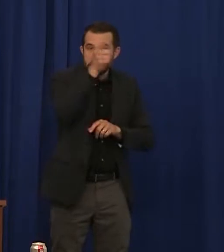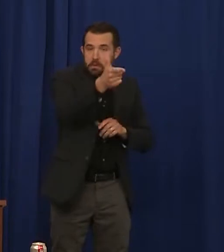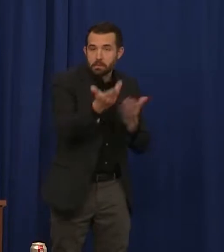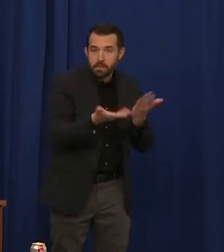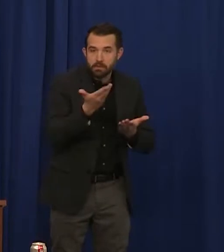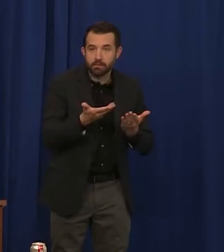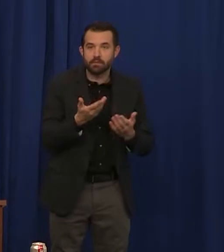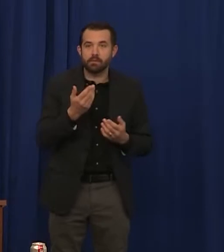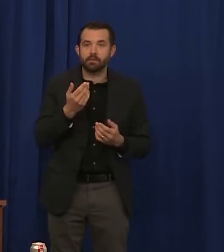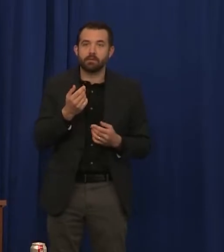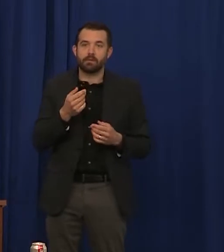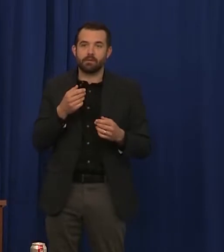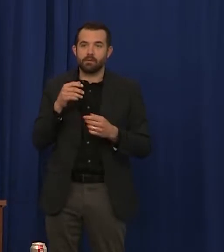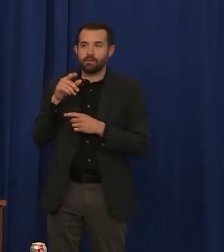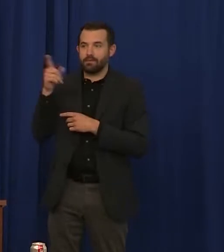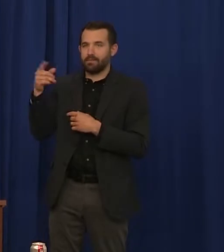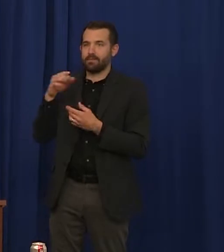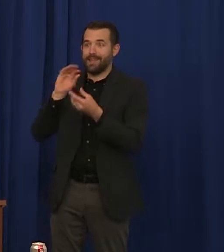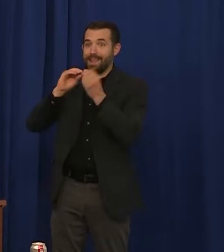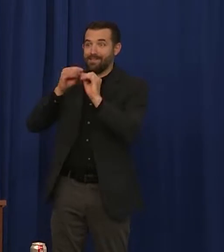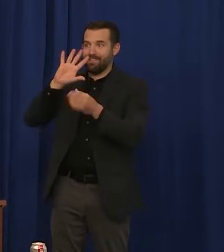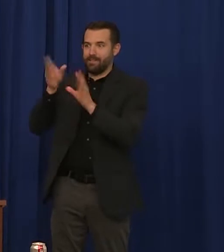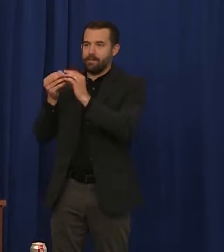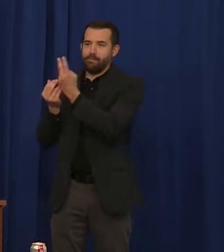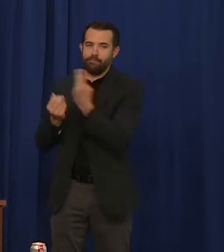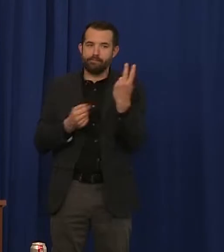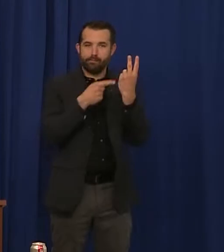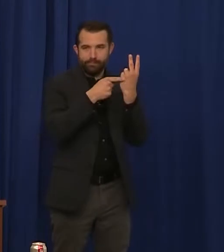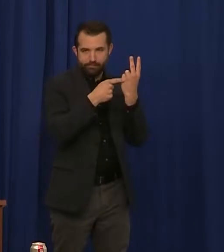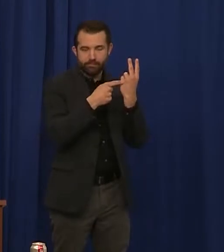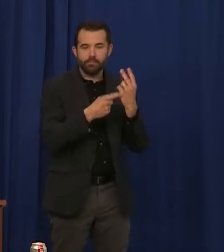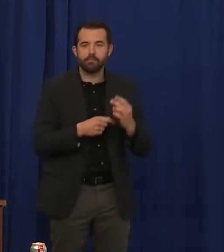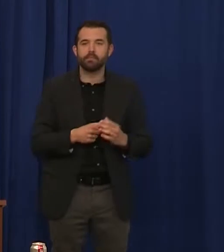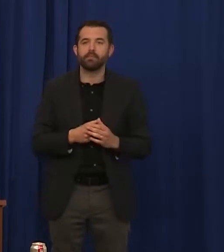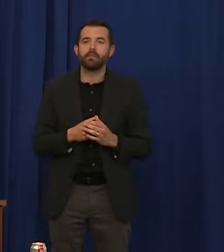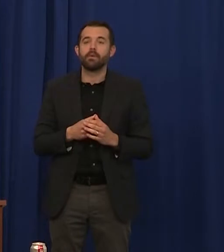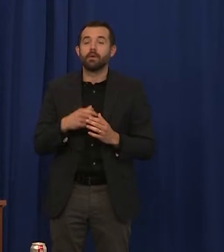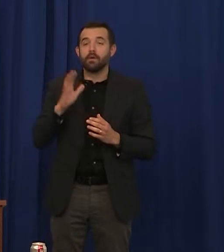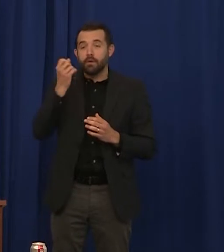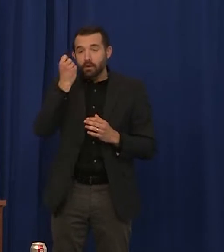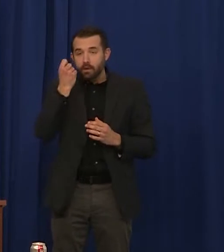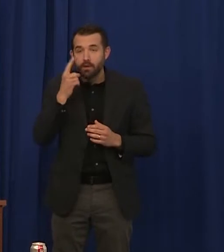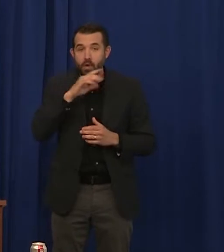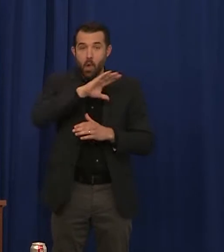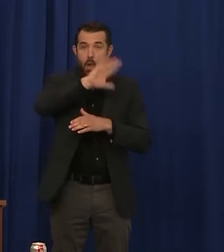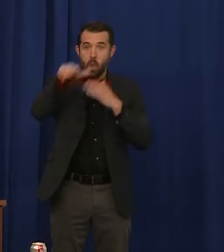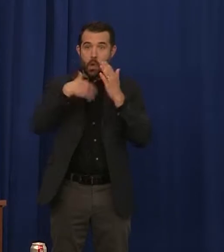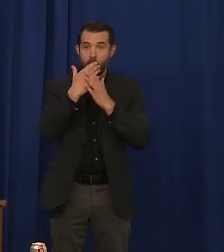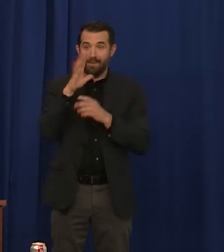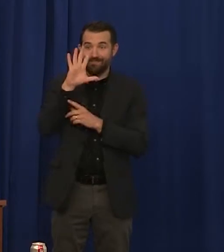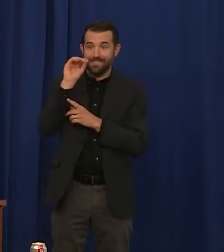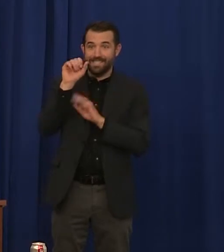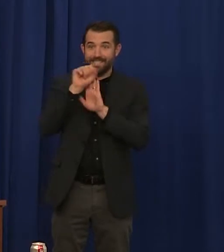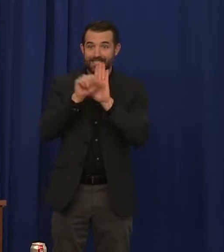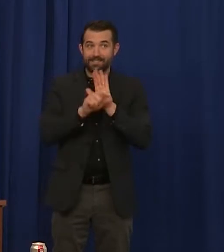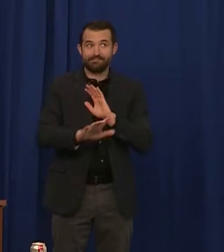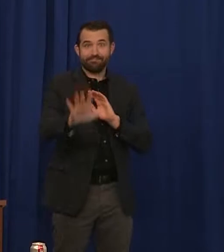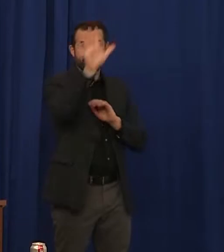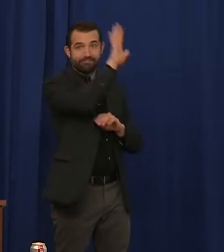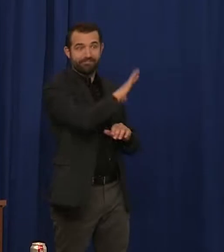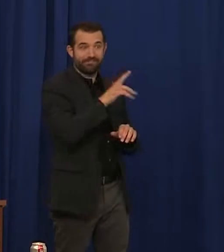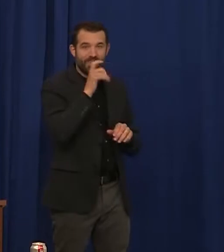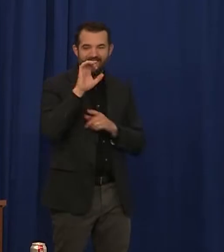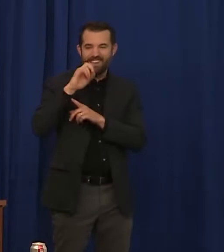to this definition that was just agreed upon by all of the various states' epidemiologists, we are now reporting